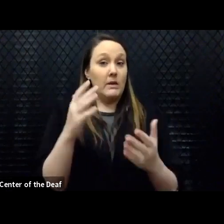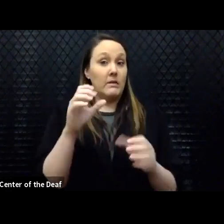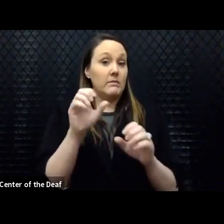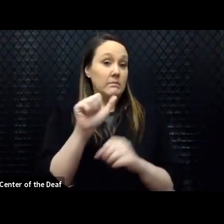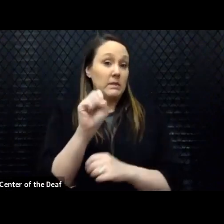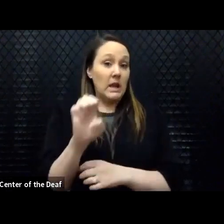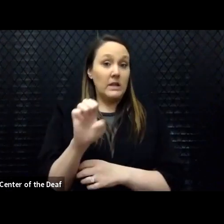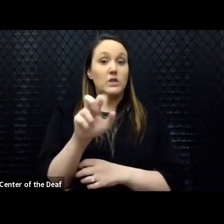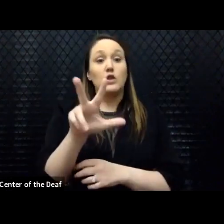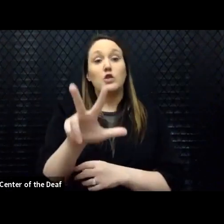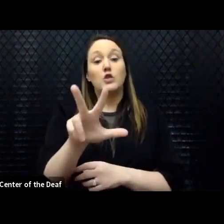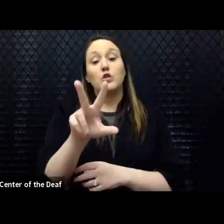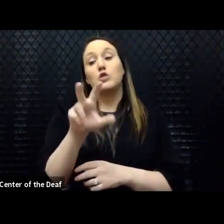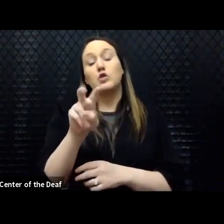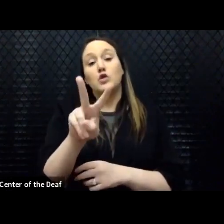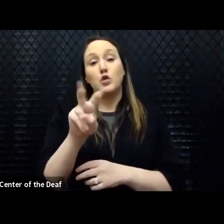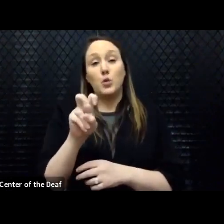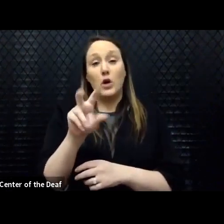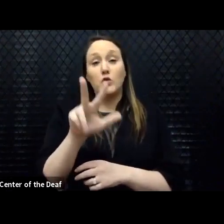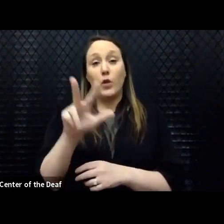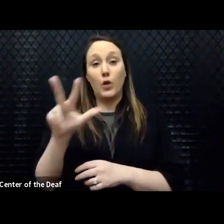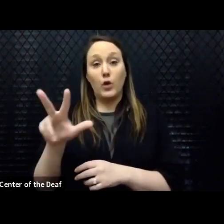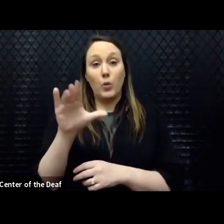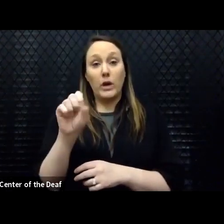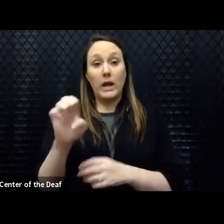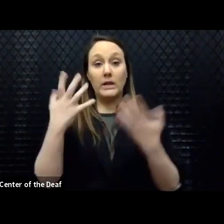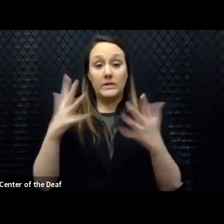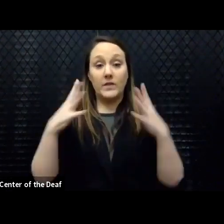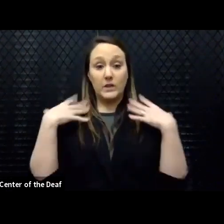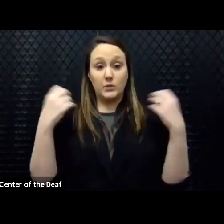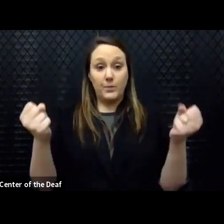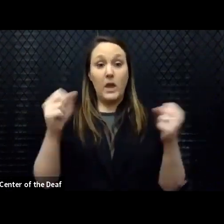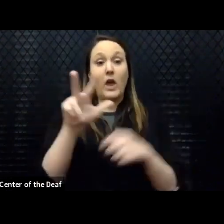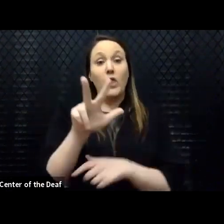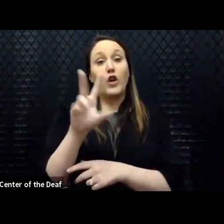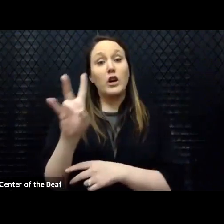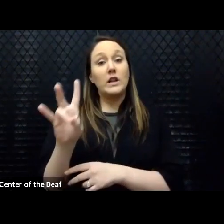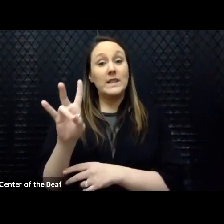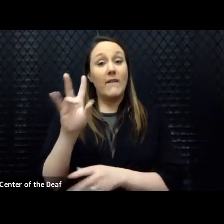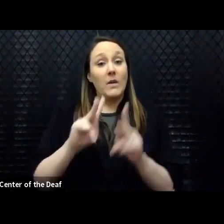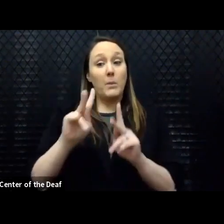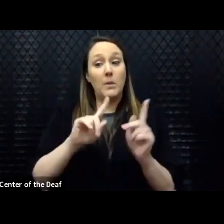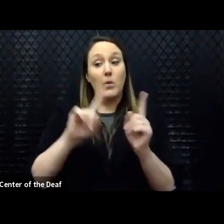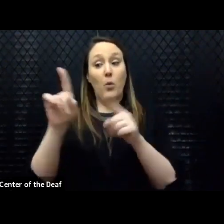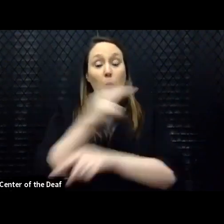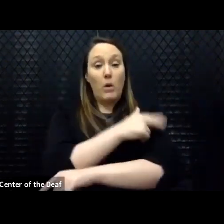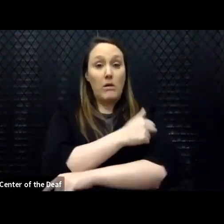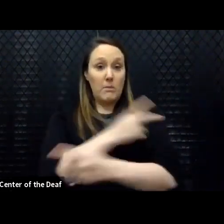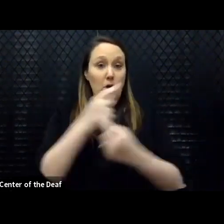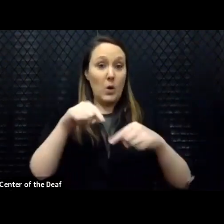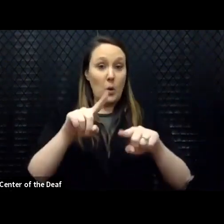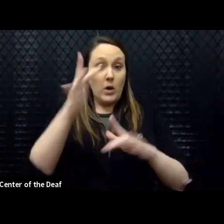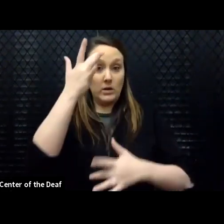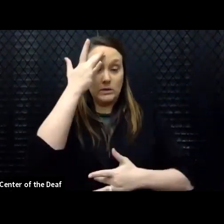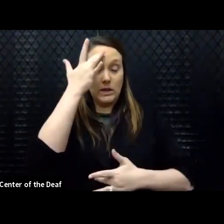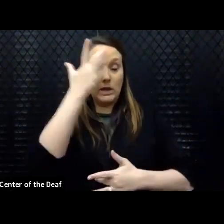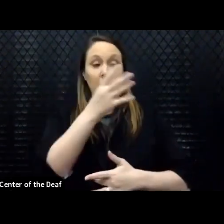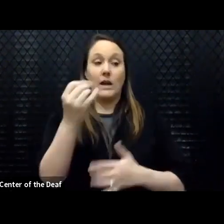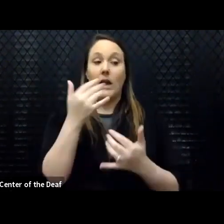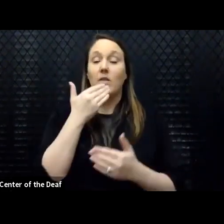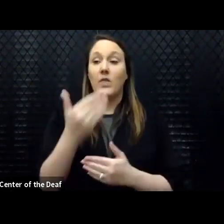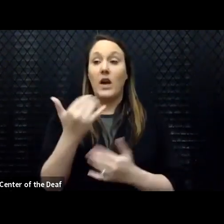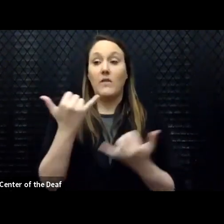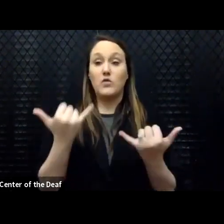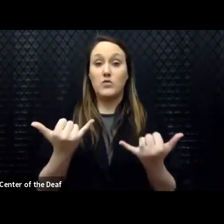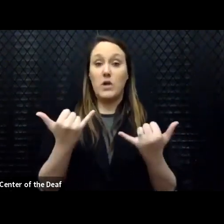have recovered. 37 individuals have been hospitalized at some point in their illness, and we are thankful that there are currently